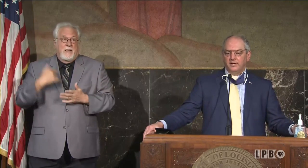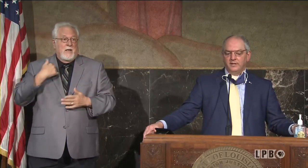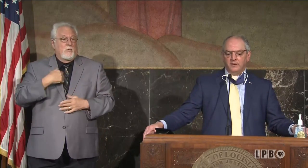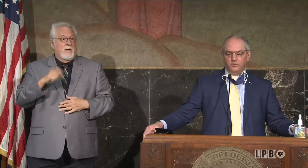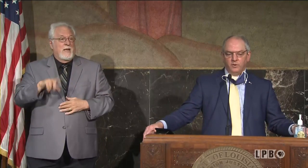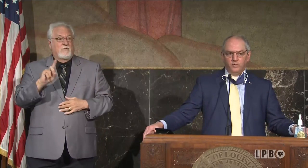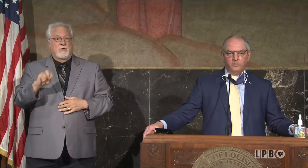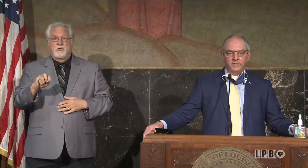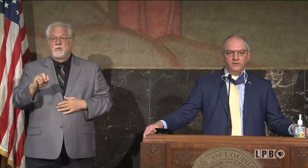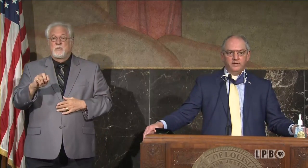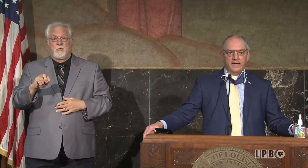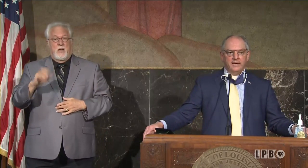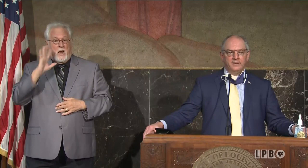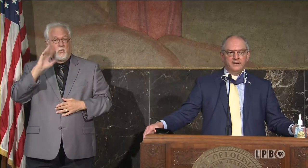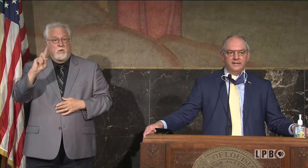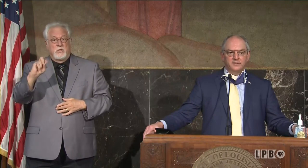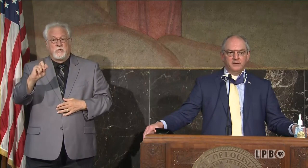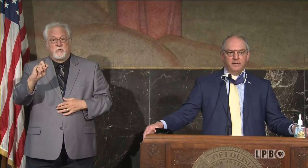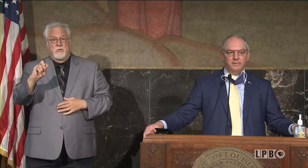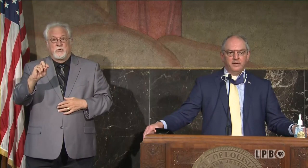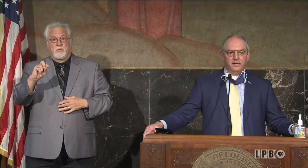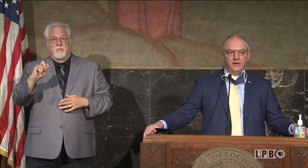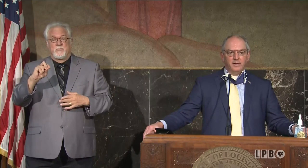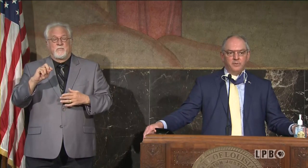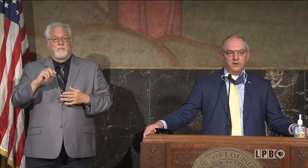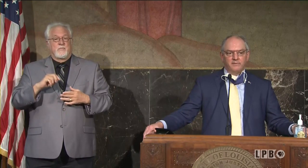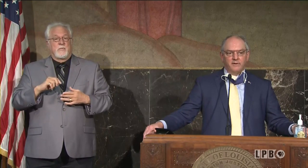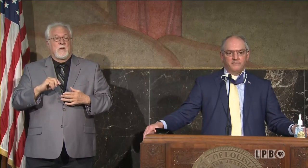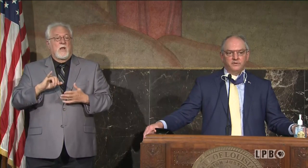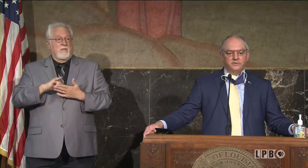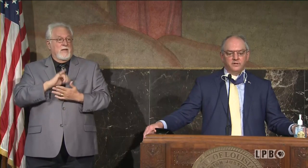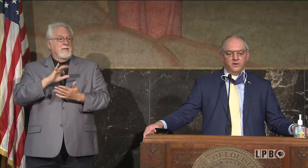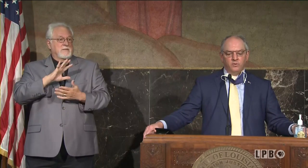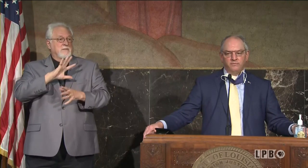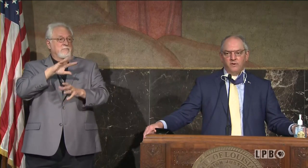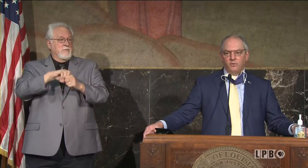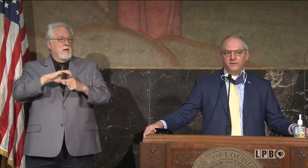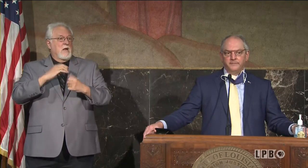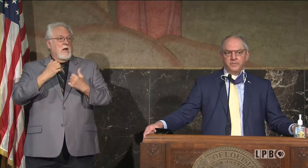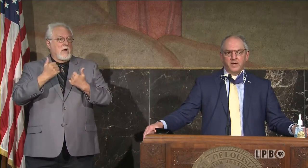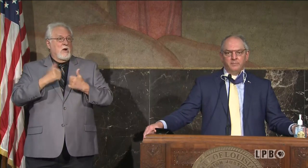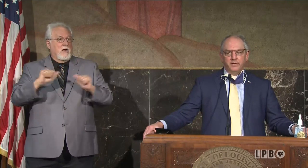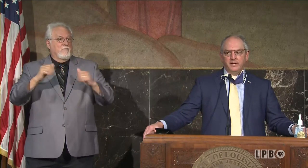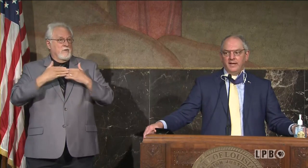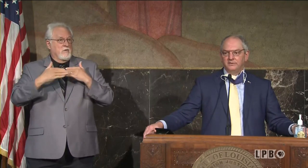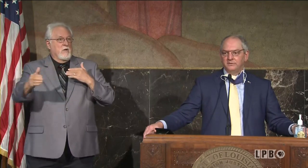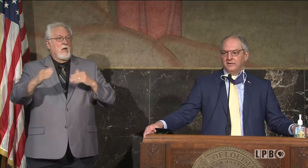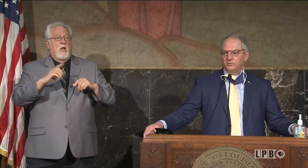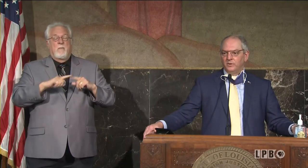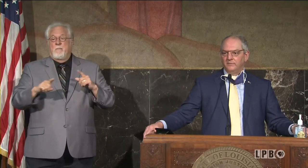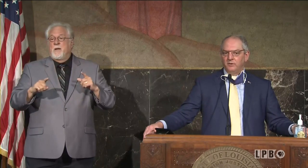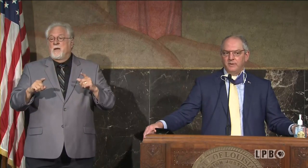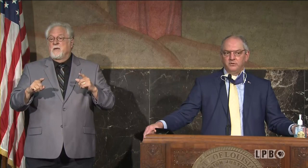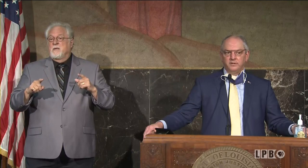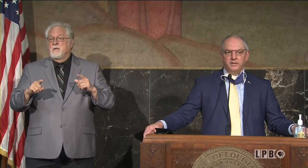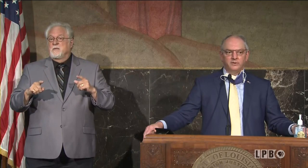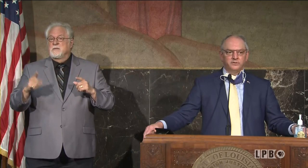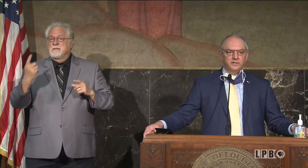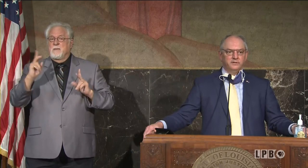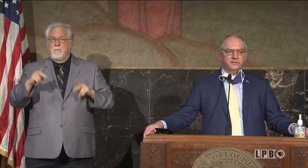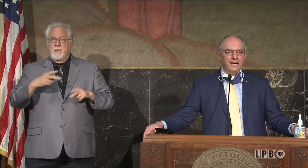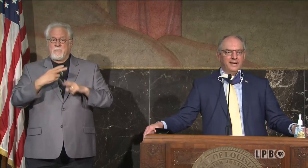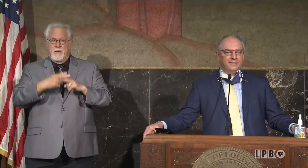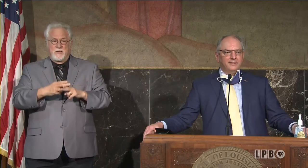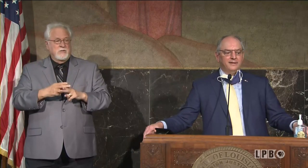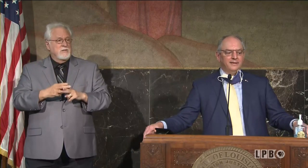do, and we will be doing that. That's going to be part of our efforts going forward. But as one of you mentioned, there's